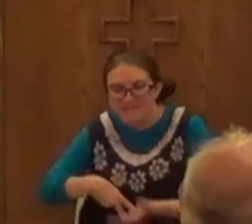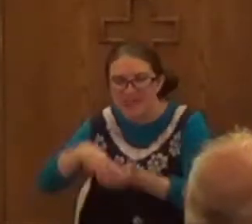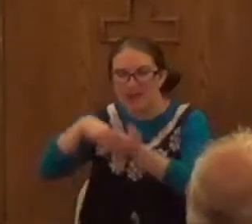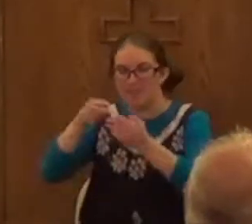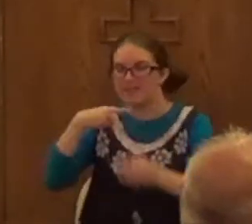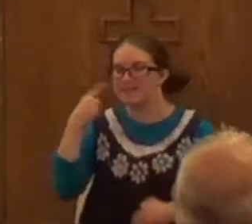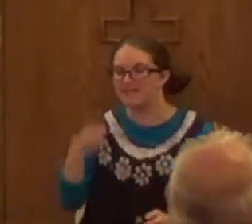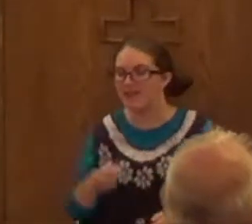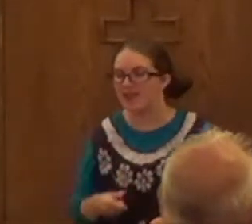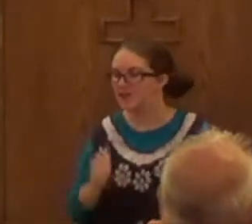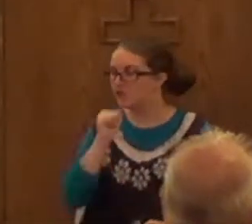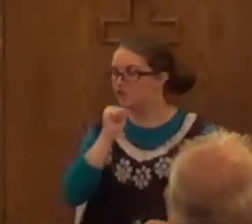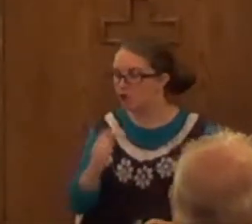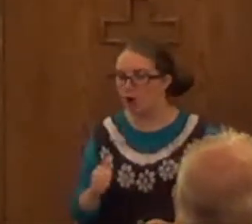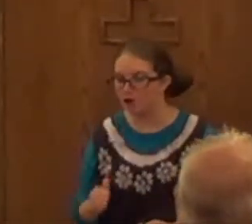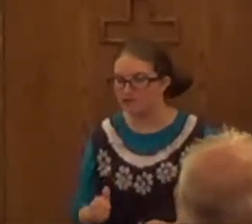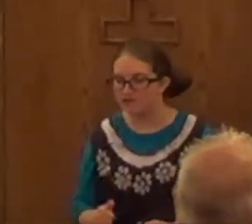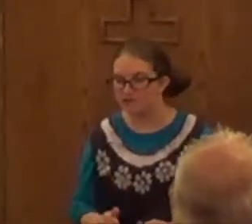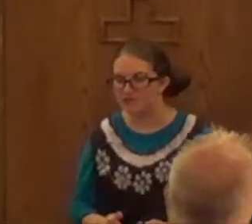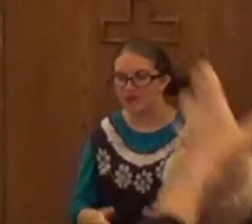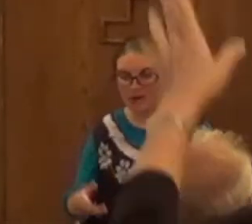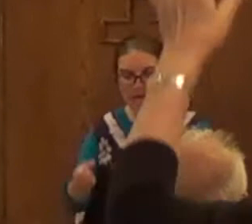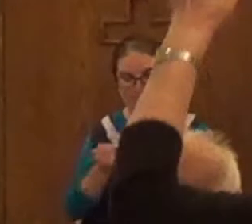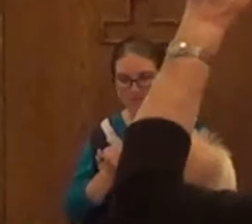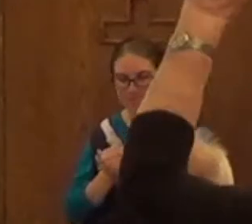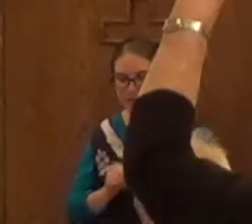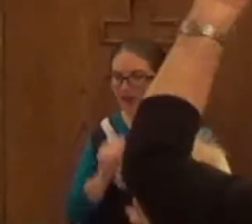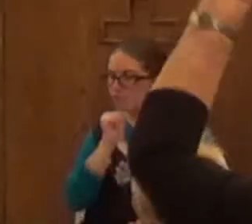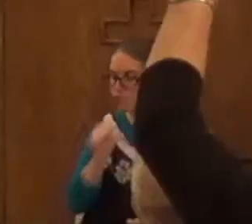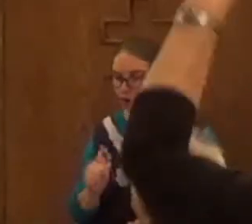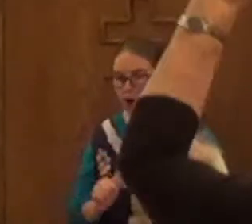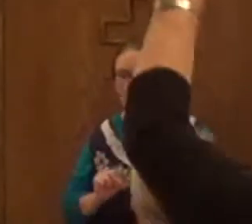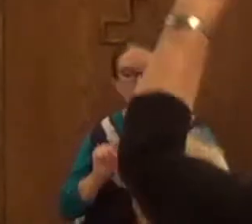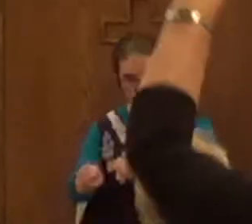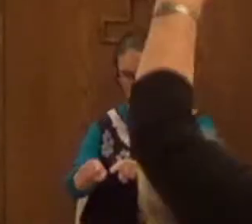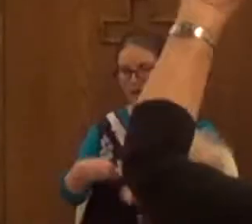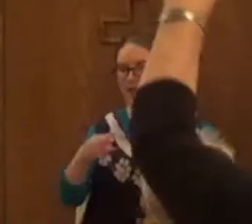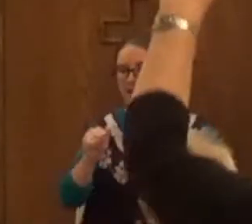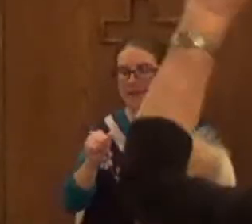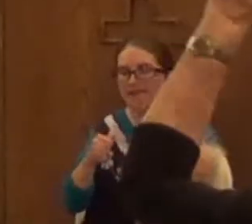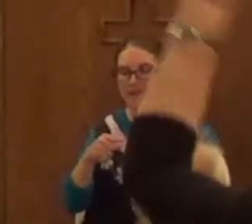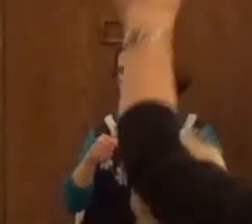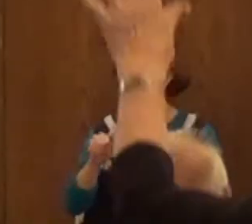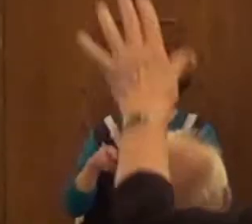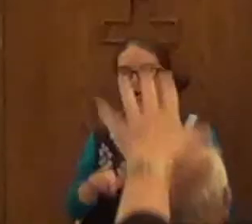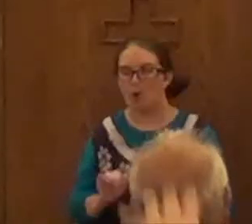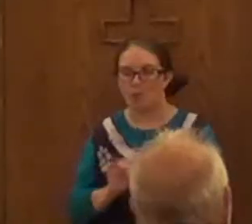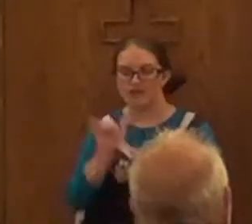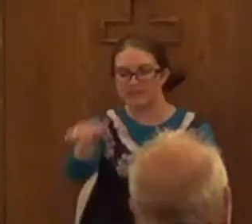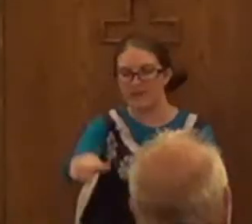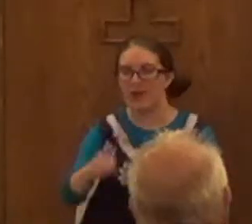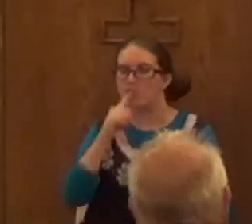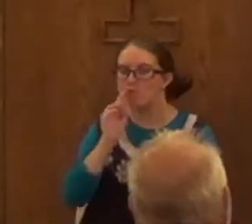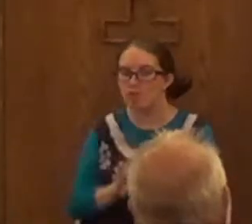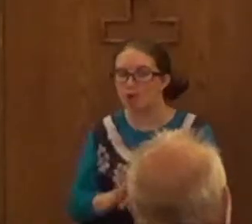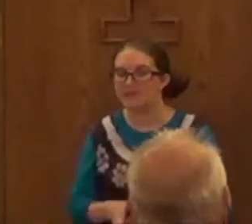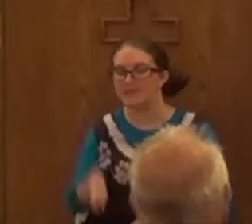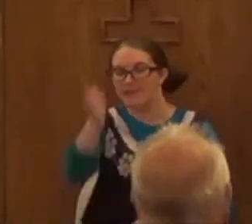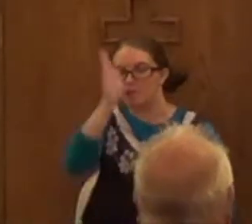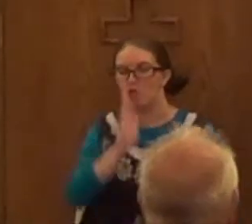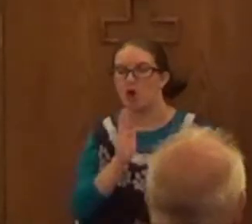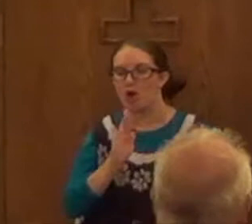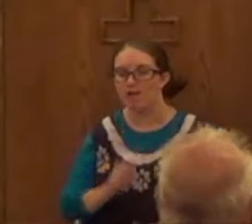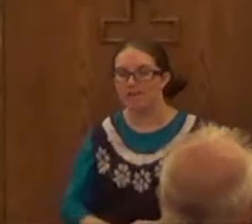up and say, it's not going to get me. I'm not going to go to Hagar. I'm going to stay in the promises of